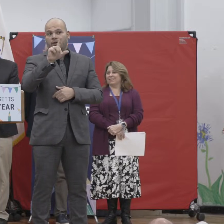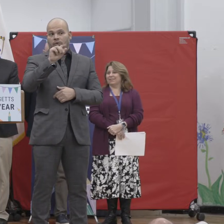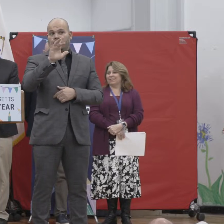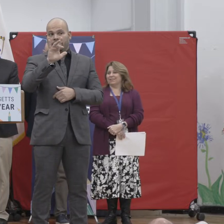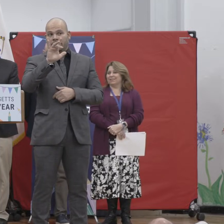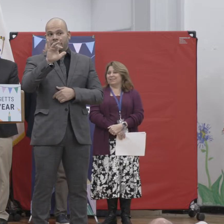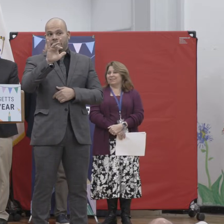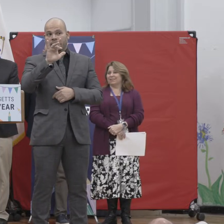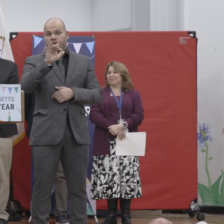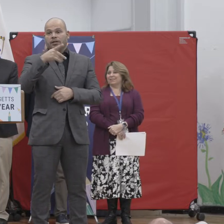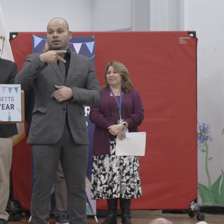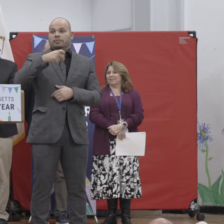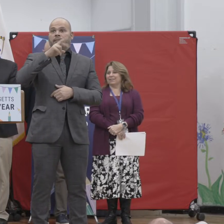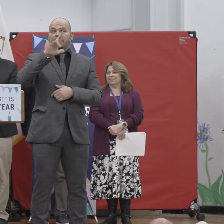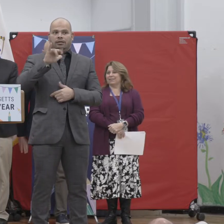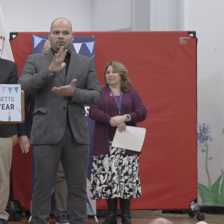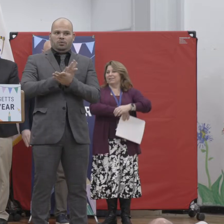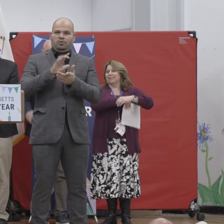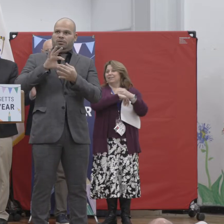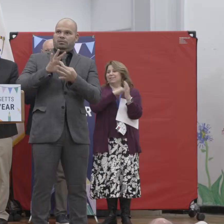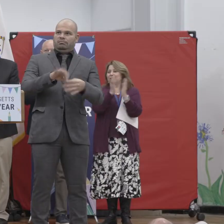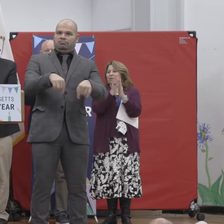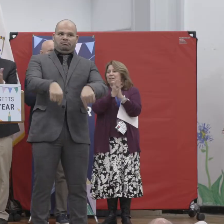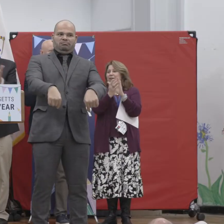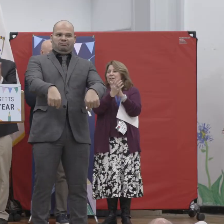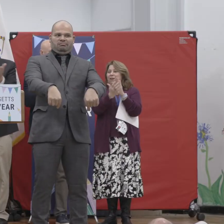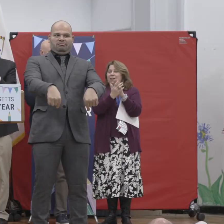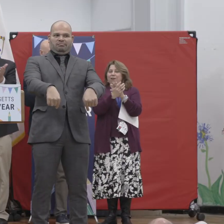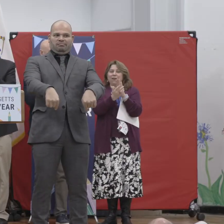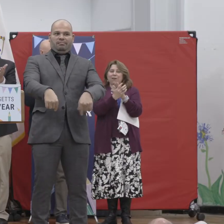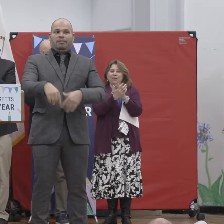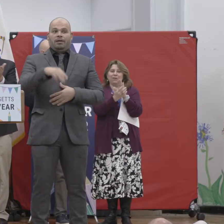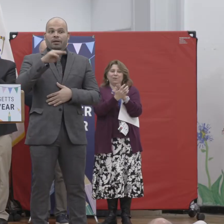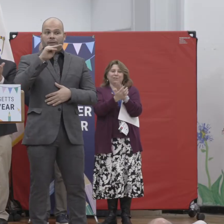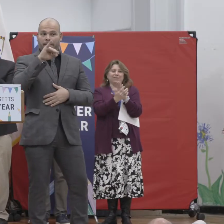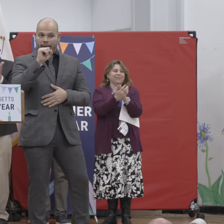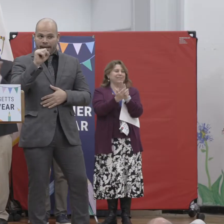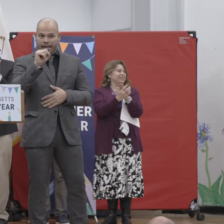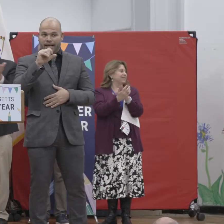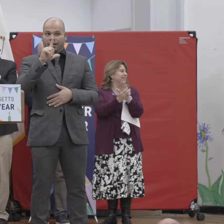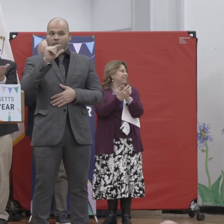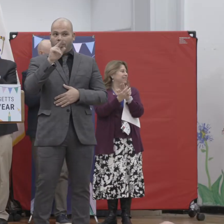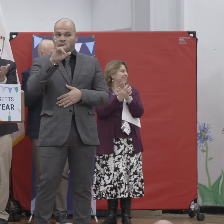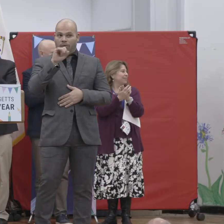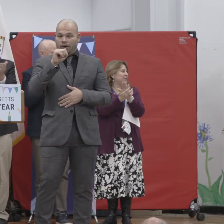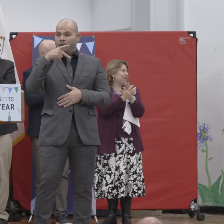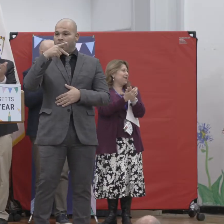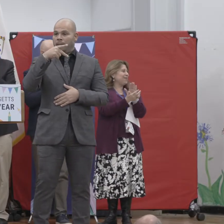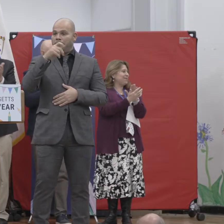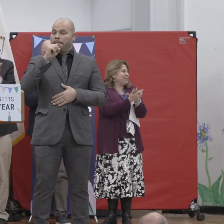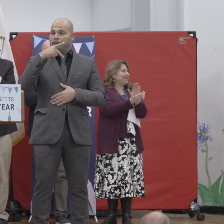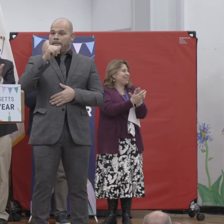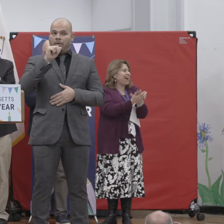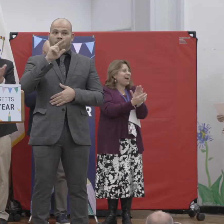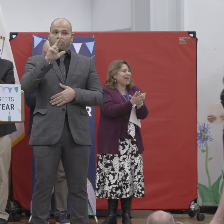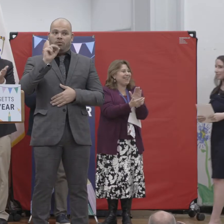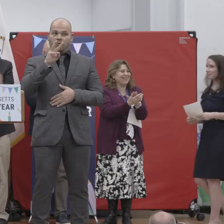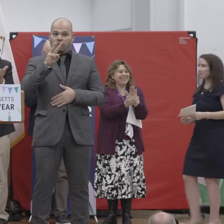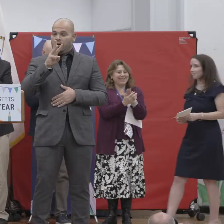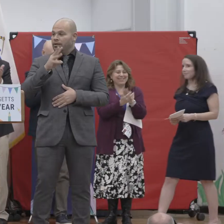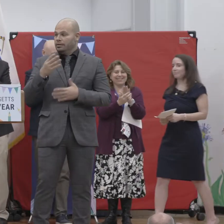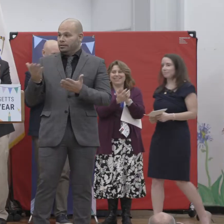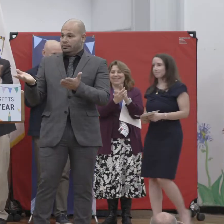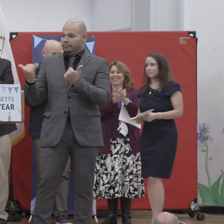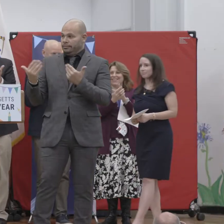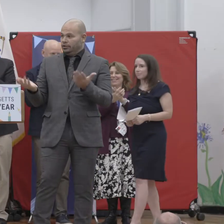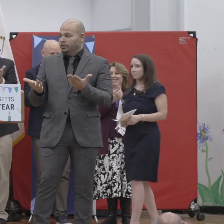School's own Miss Louisa Sparrow. Come on up. We invite Miss Sparrow to